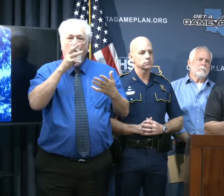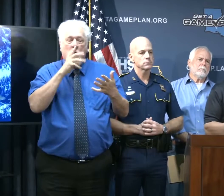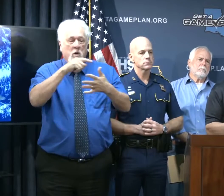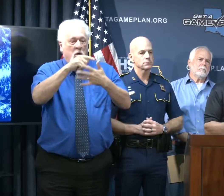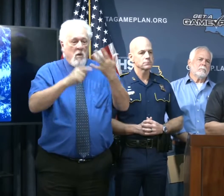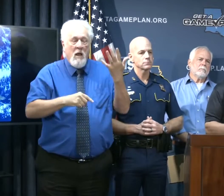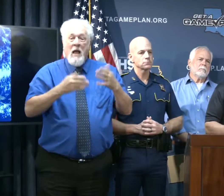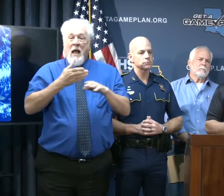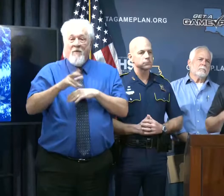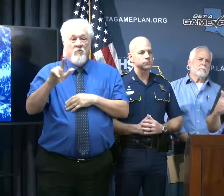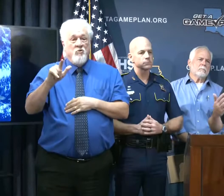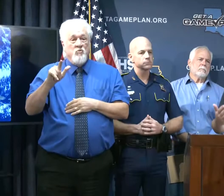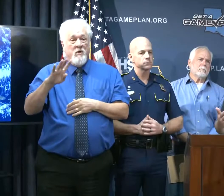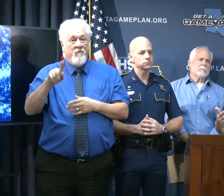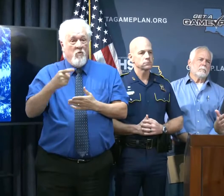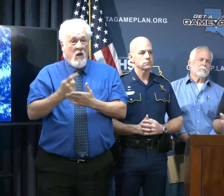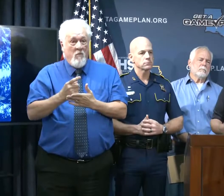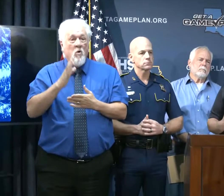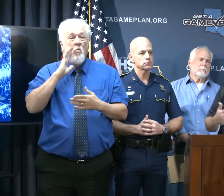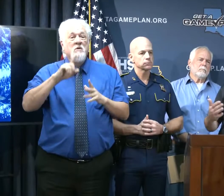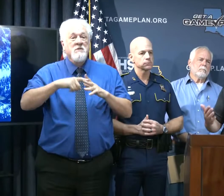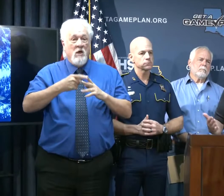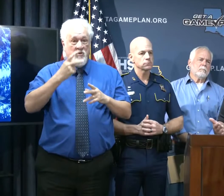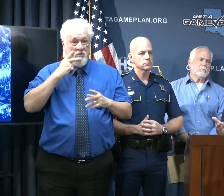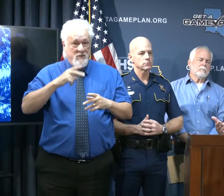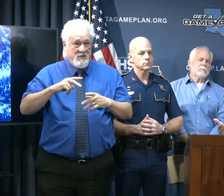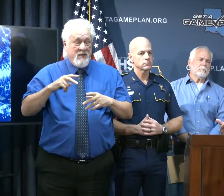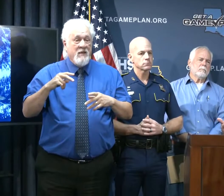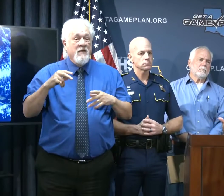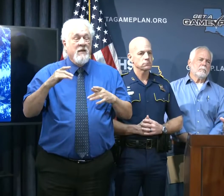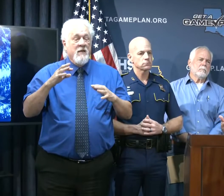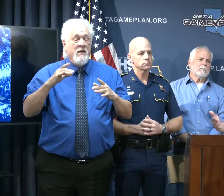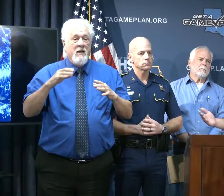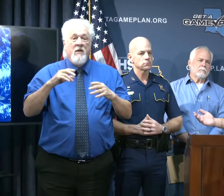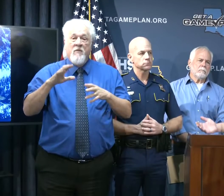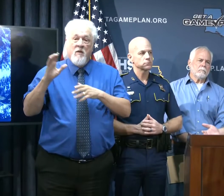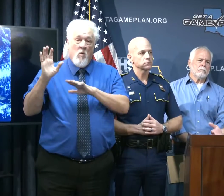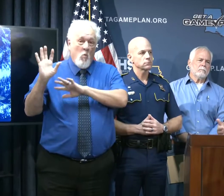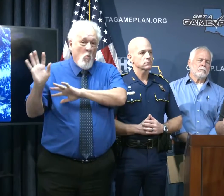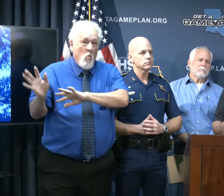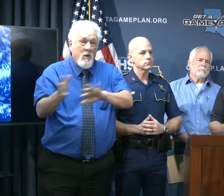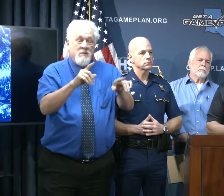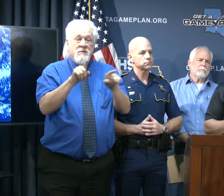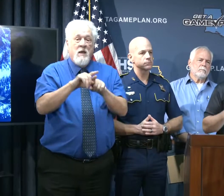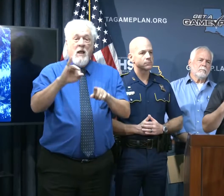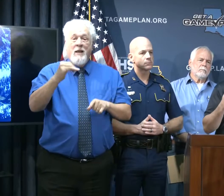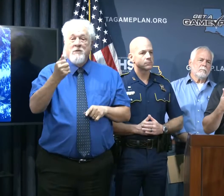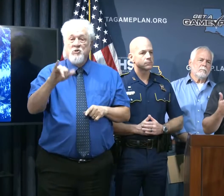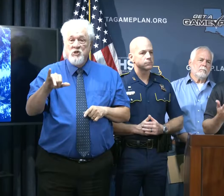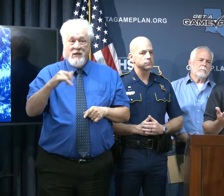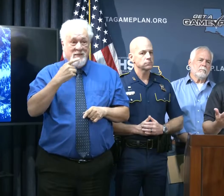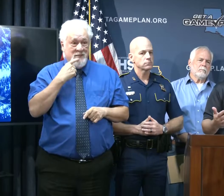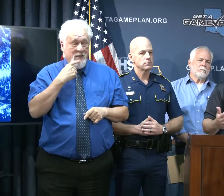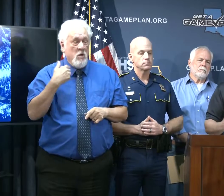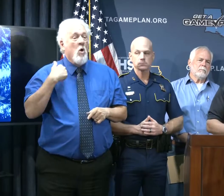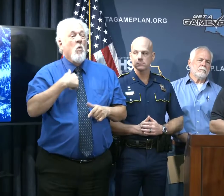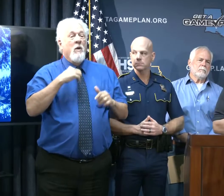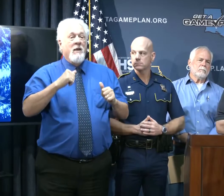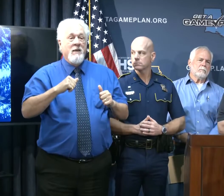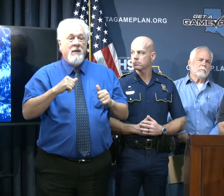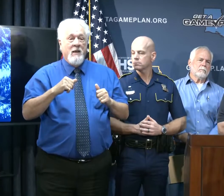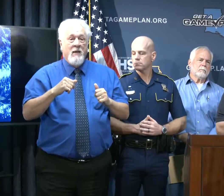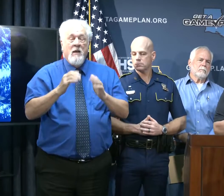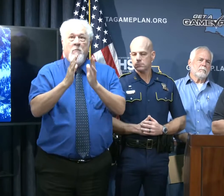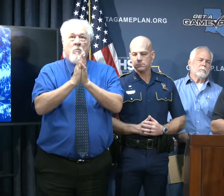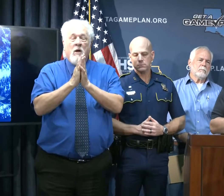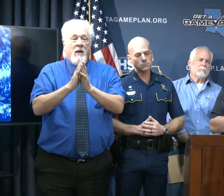after that 24-hour period, we will start to see the tropical force winds. As Jay mentioned, we can continue to pray that this